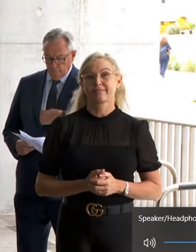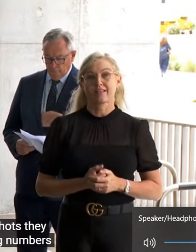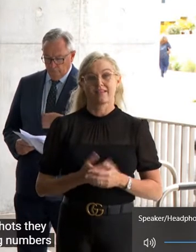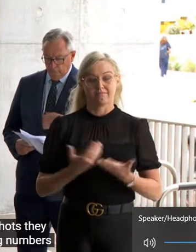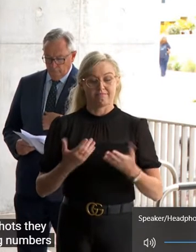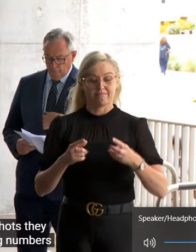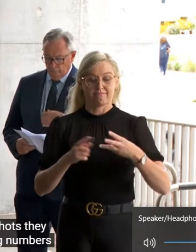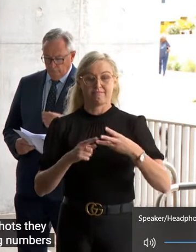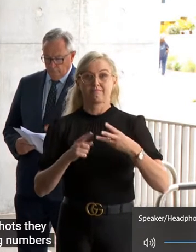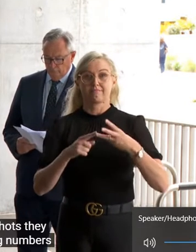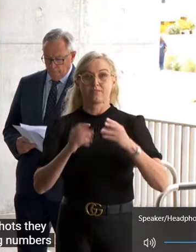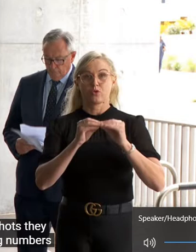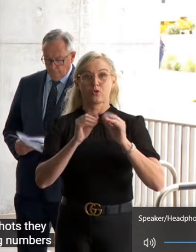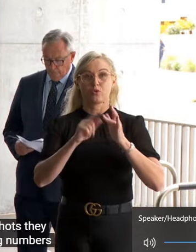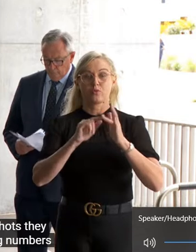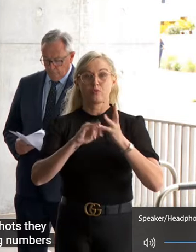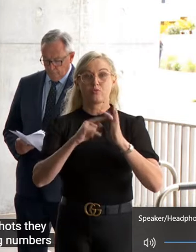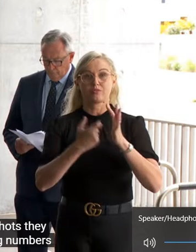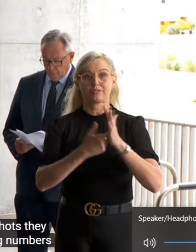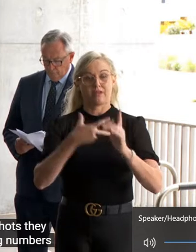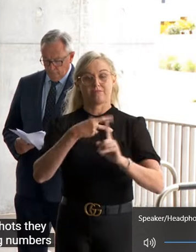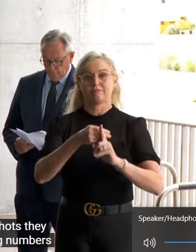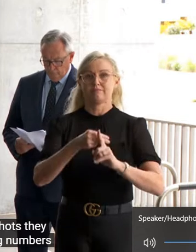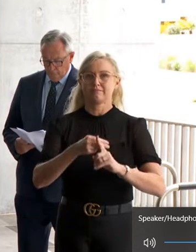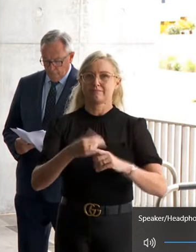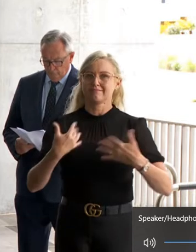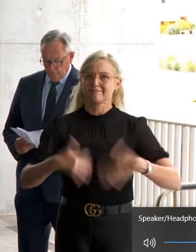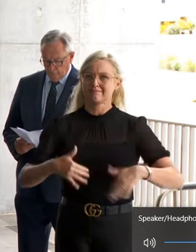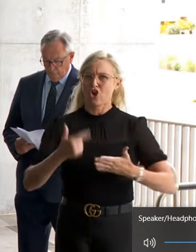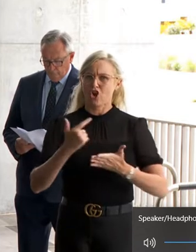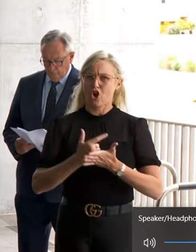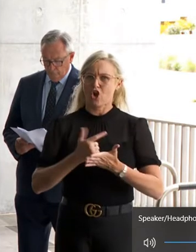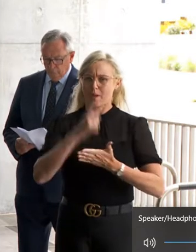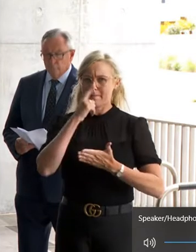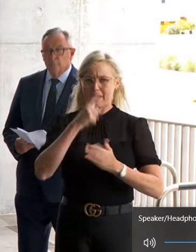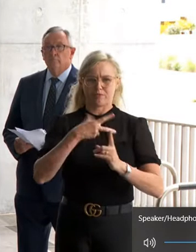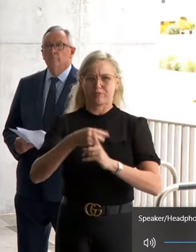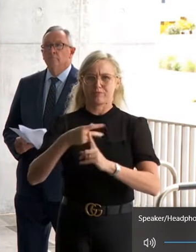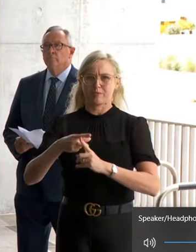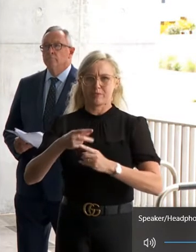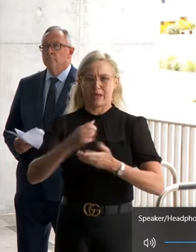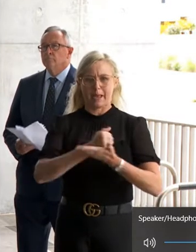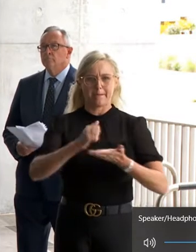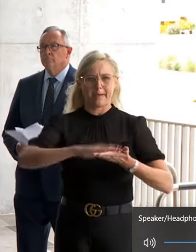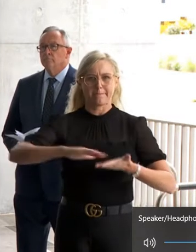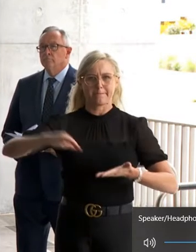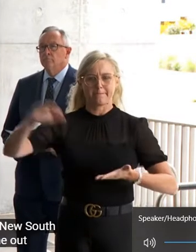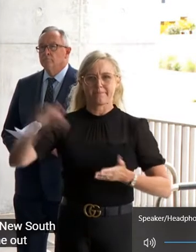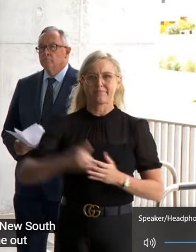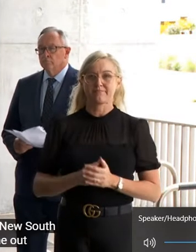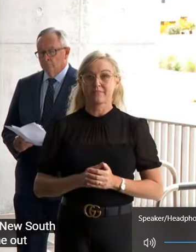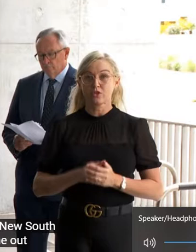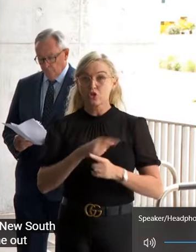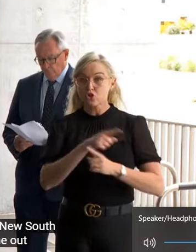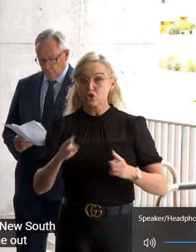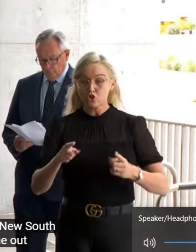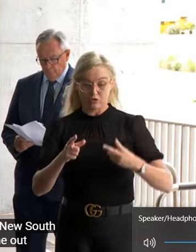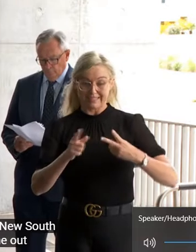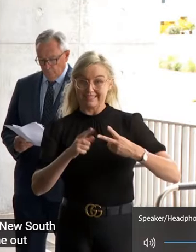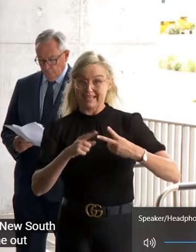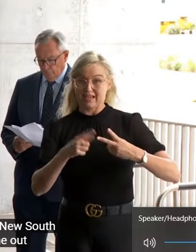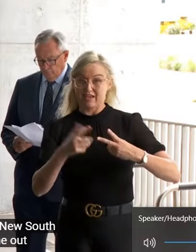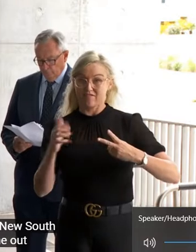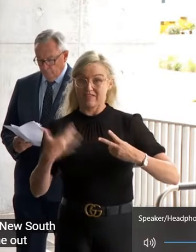shots, they are incredibly pleasing numbers, and I want to thank the people of New South Wales who have gone out. If it's been 5 months